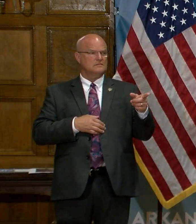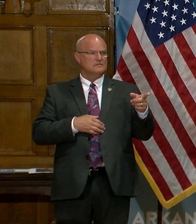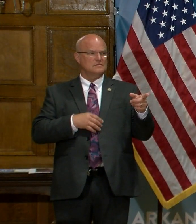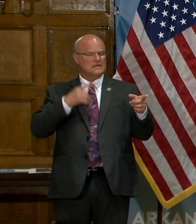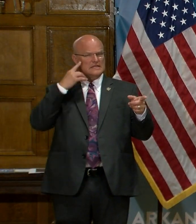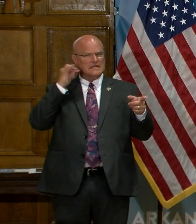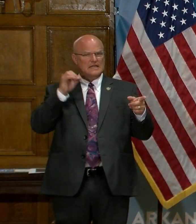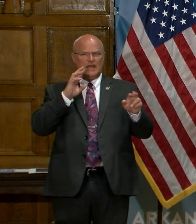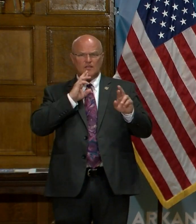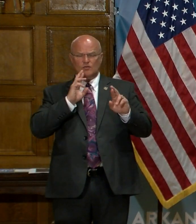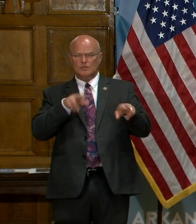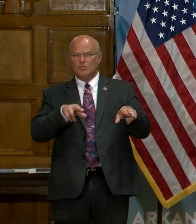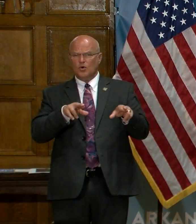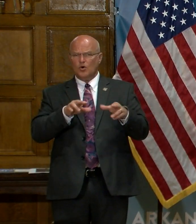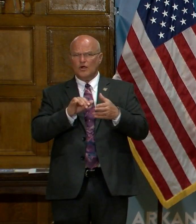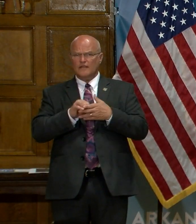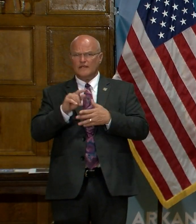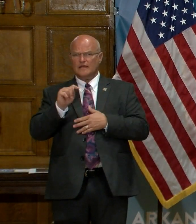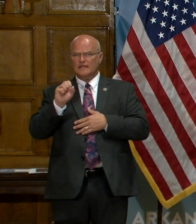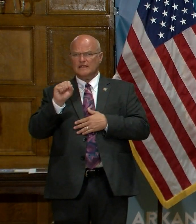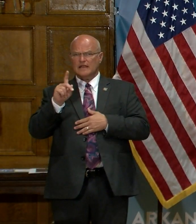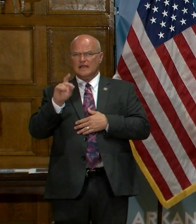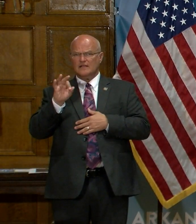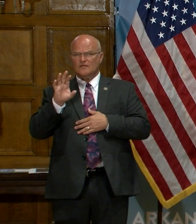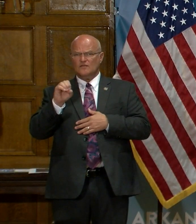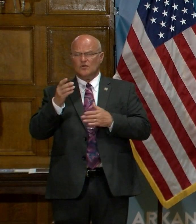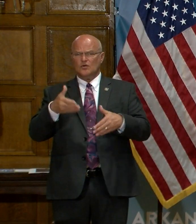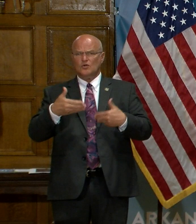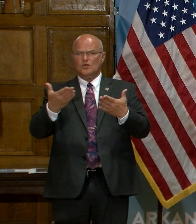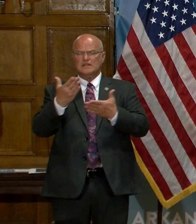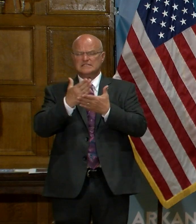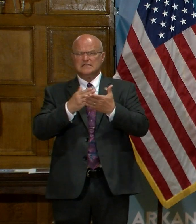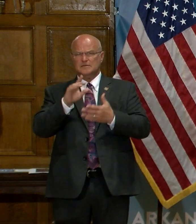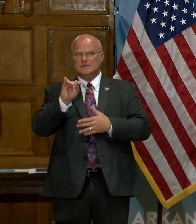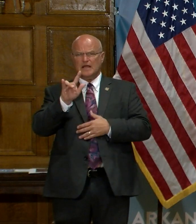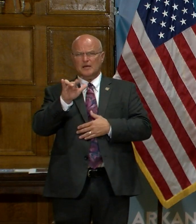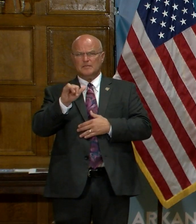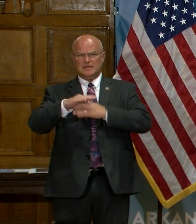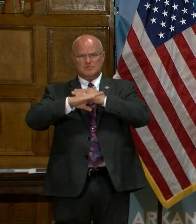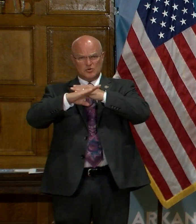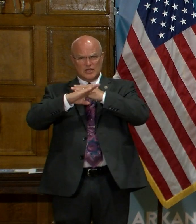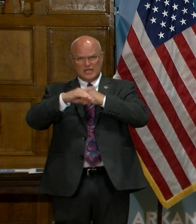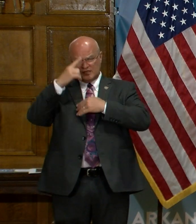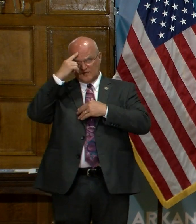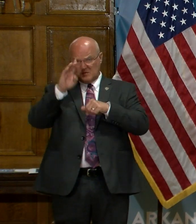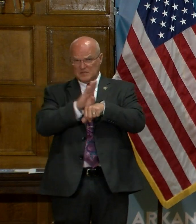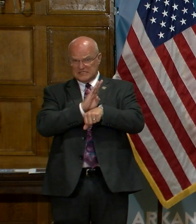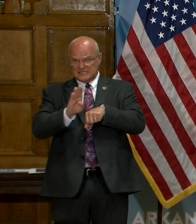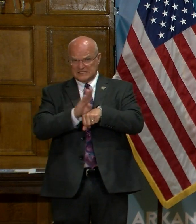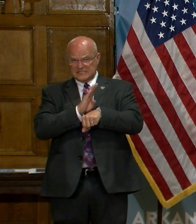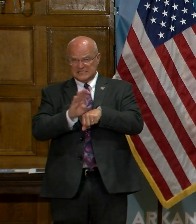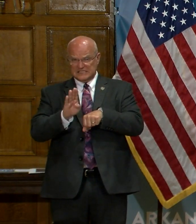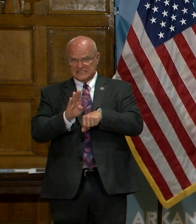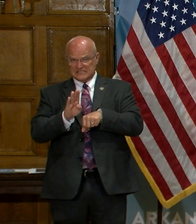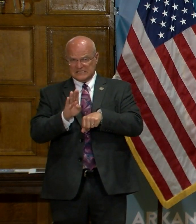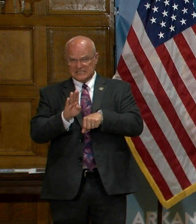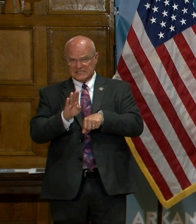Sounded like in the report the task force is recommending some type of liability protection for businesses. Is that